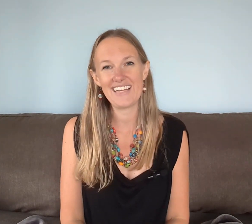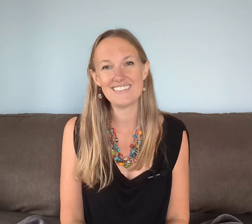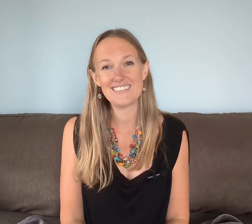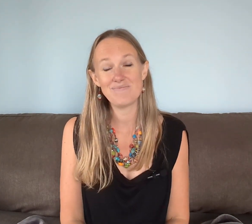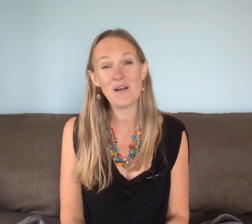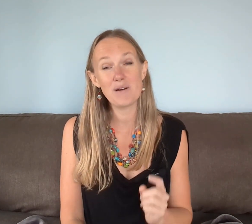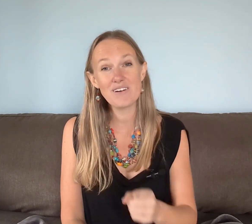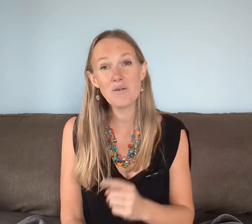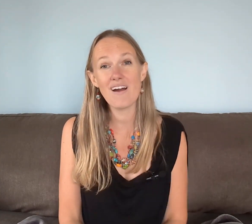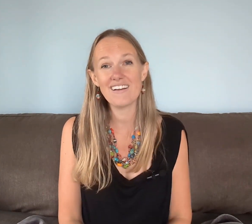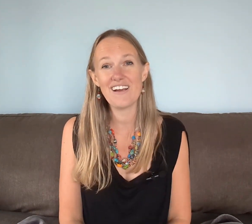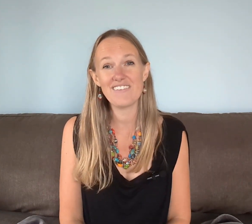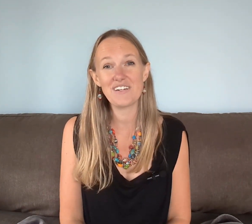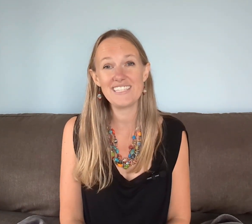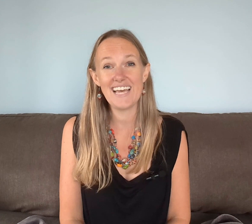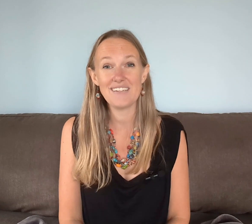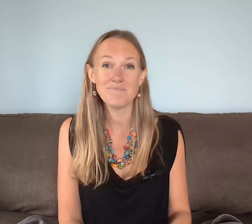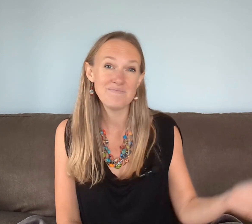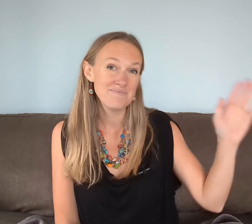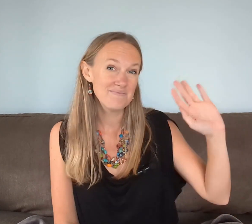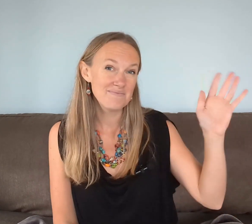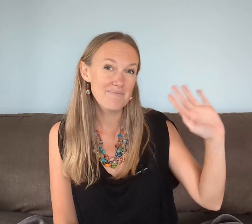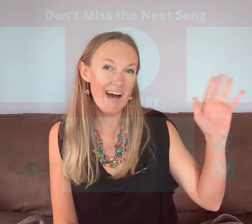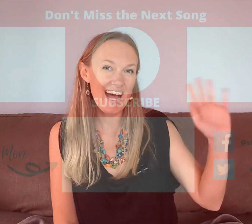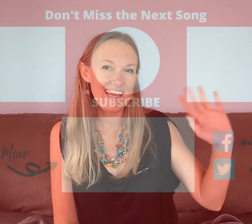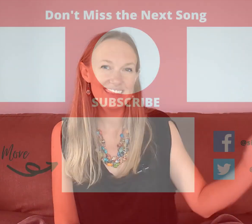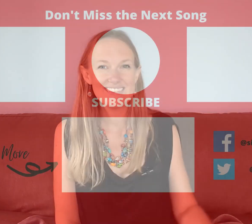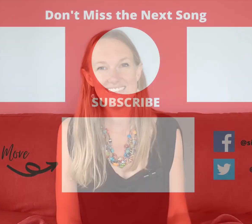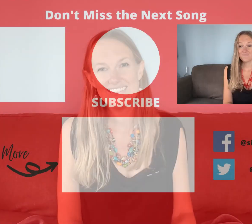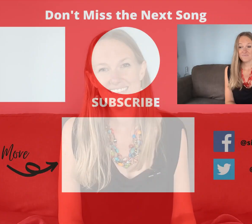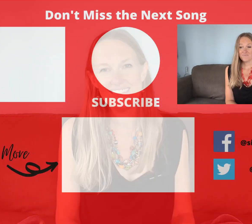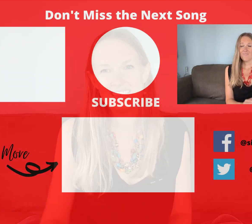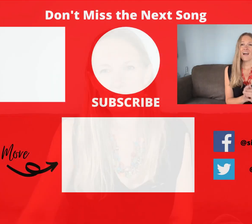hands. Wherever you are, you're having a great day. Bye.